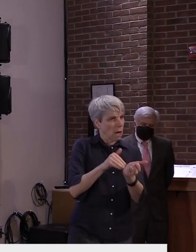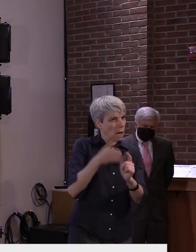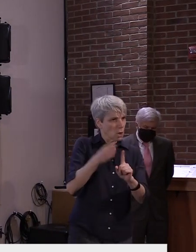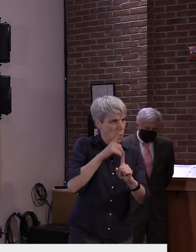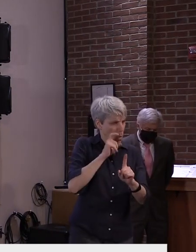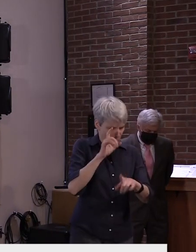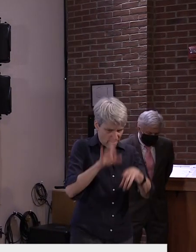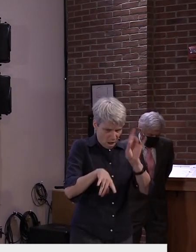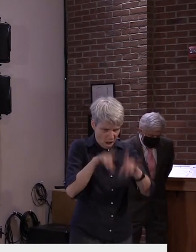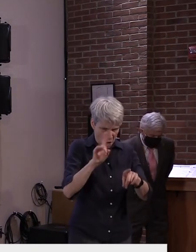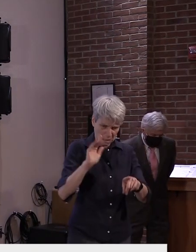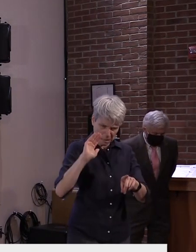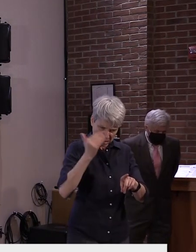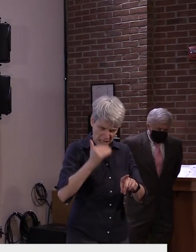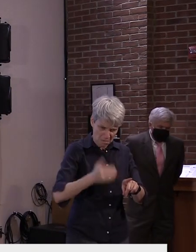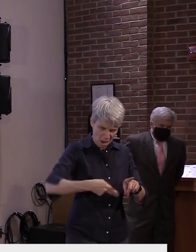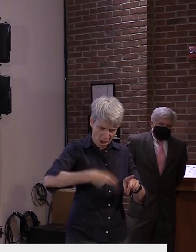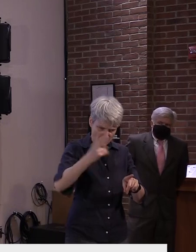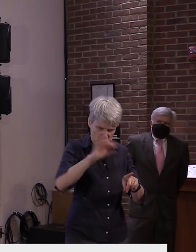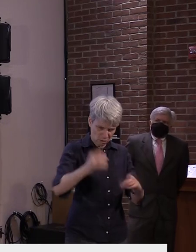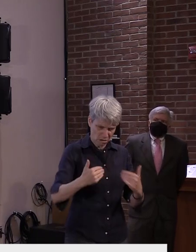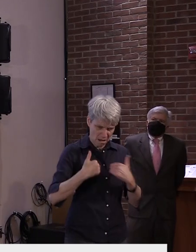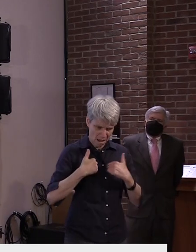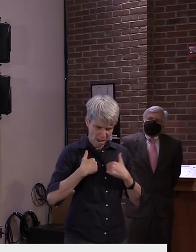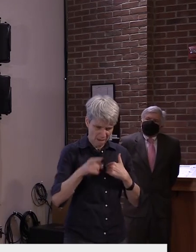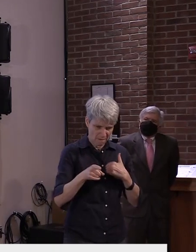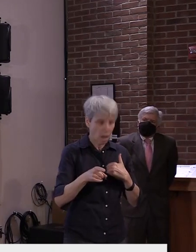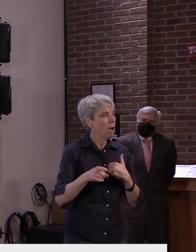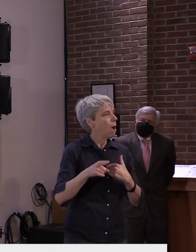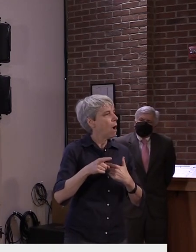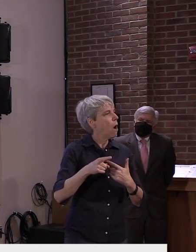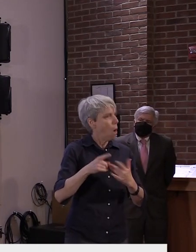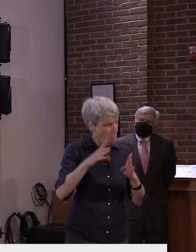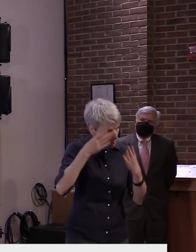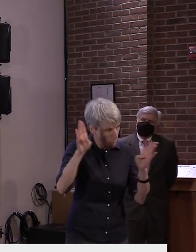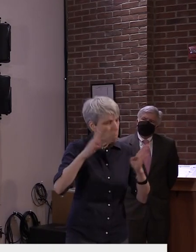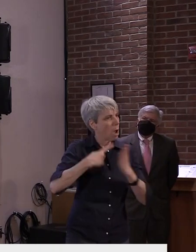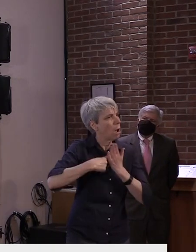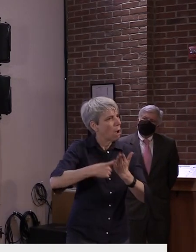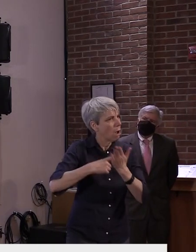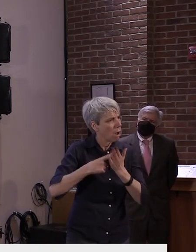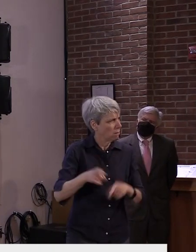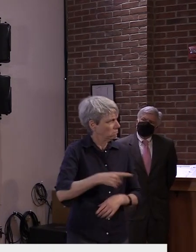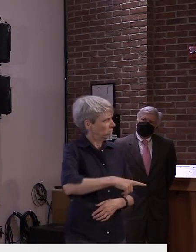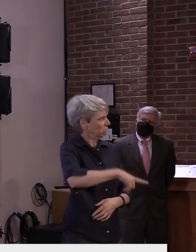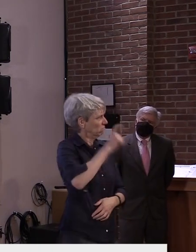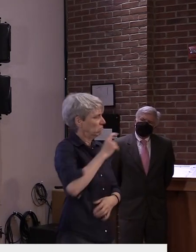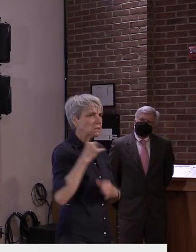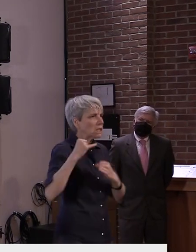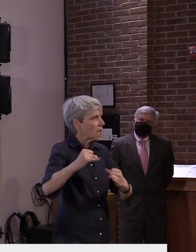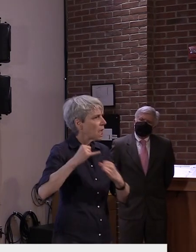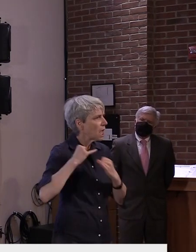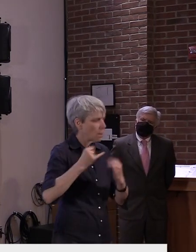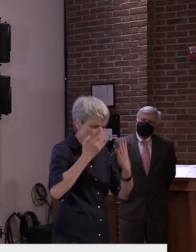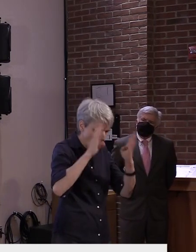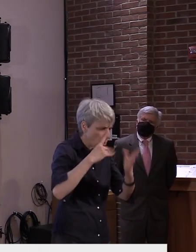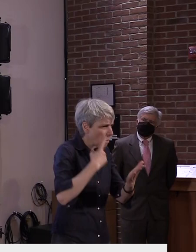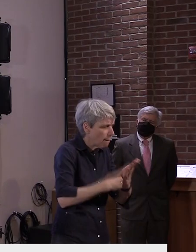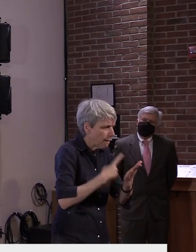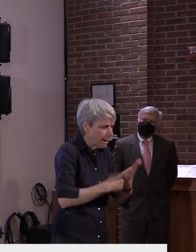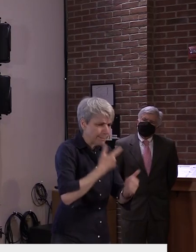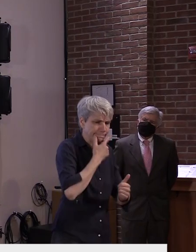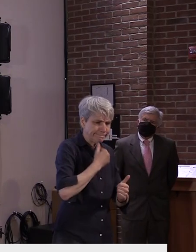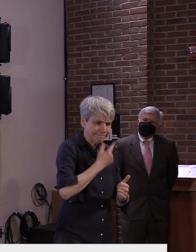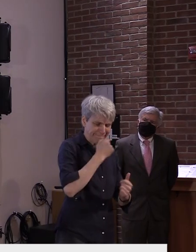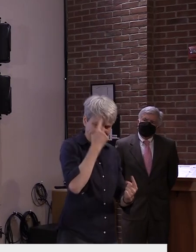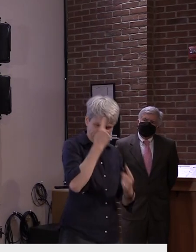us and are just as concerned about finding the explanation for the discordant test results between